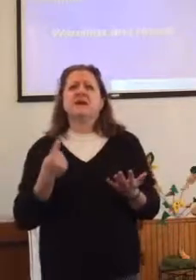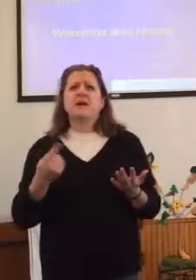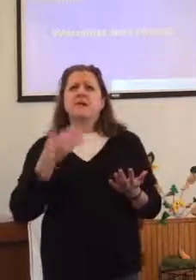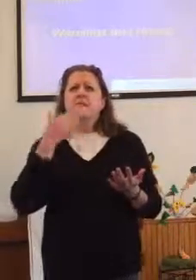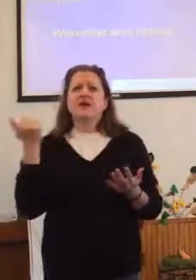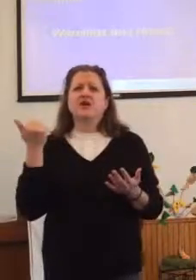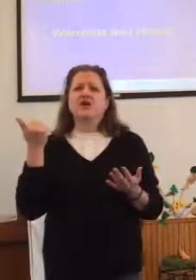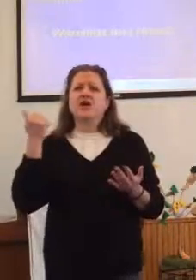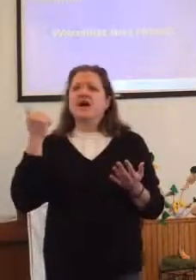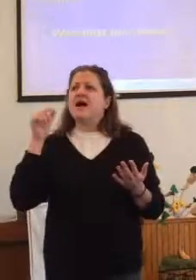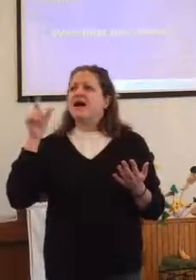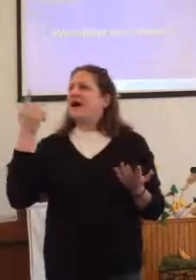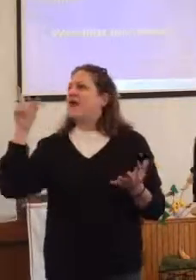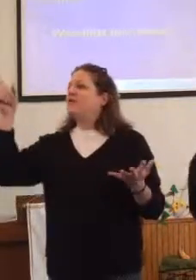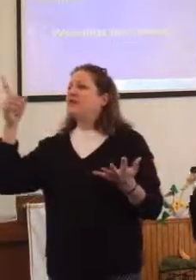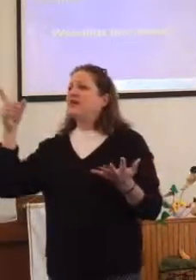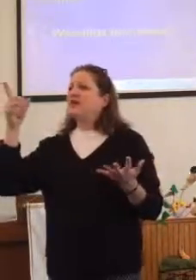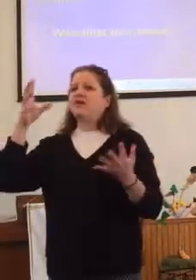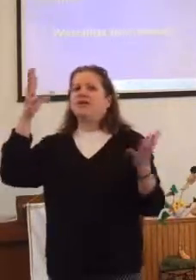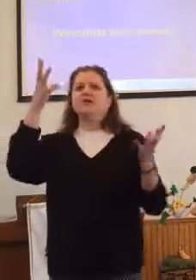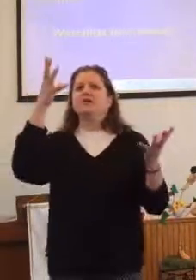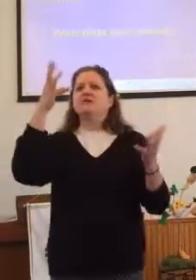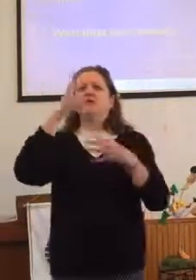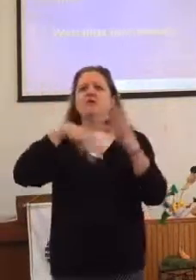something better out there or up there.